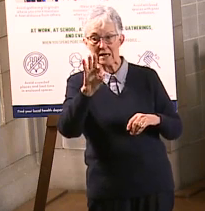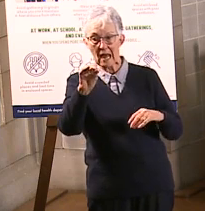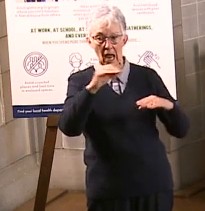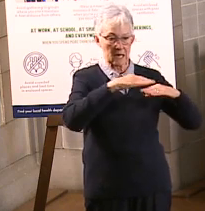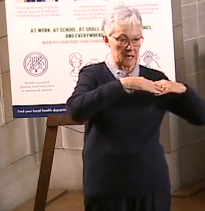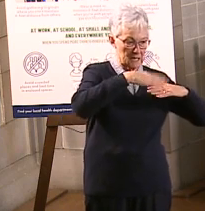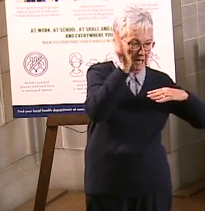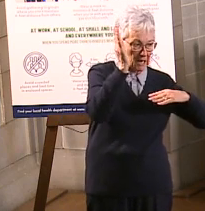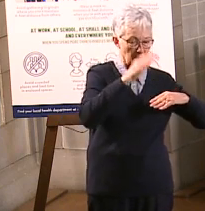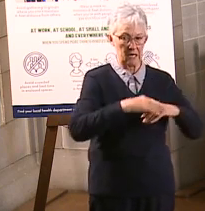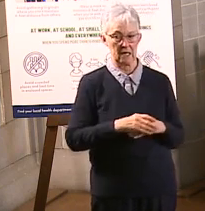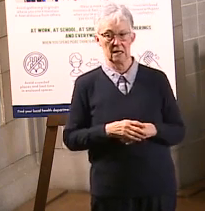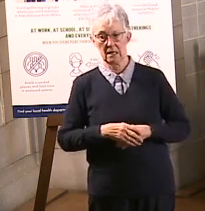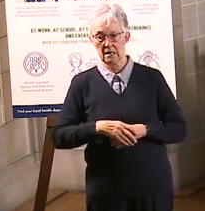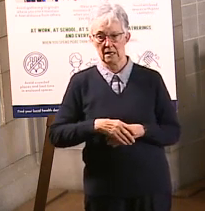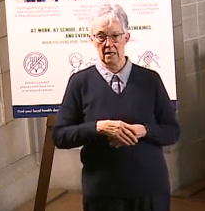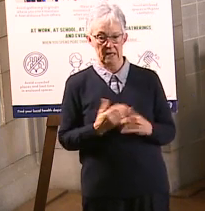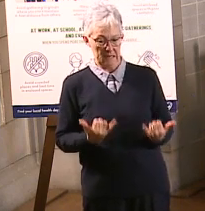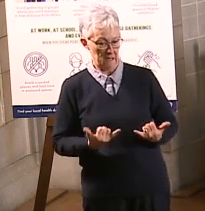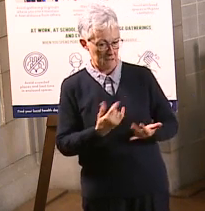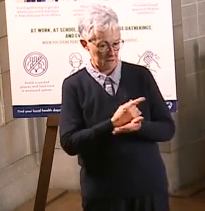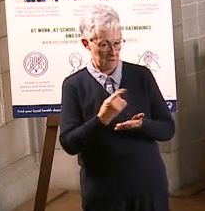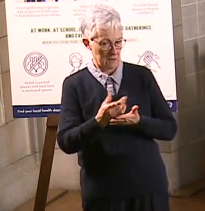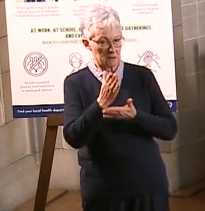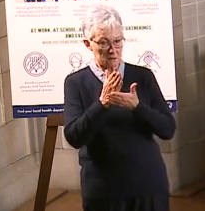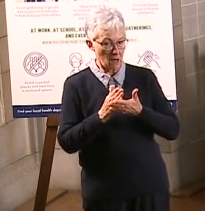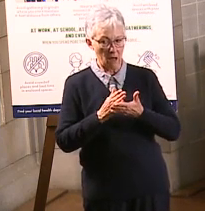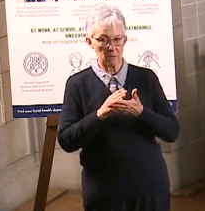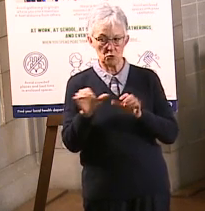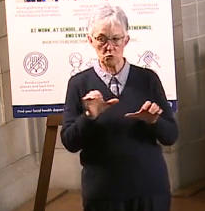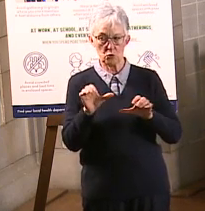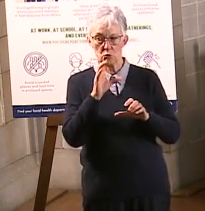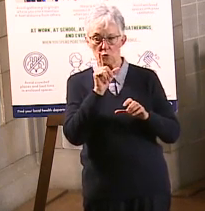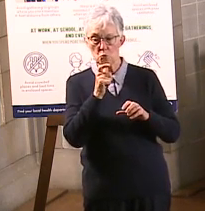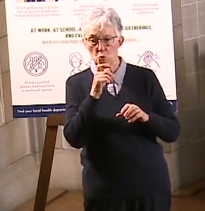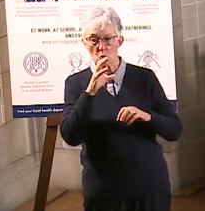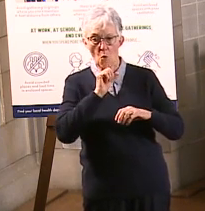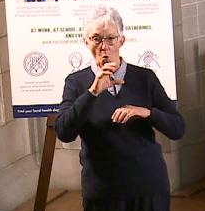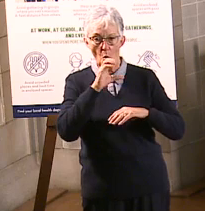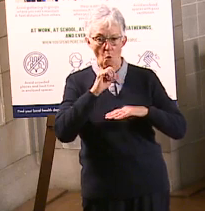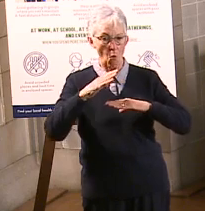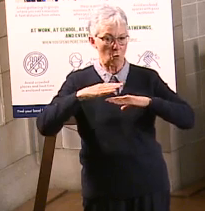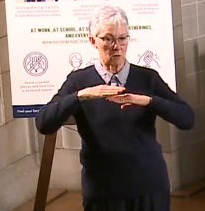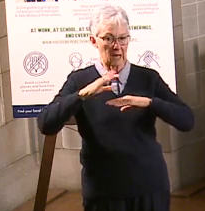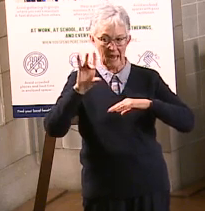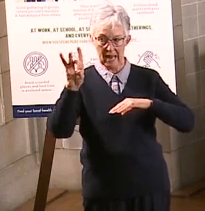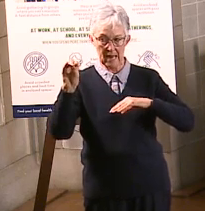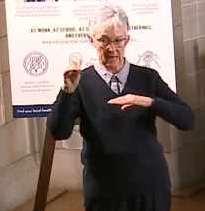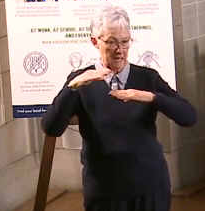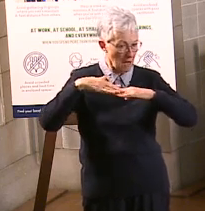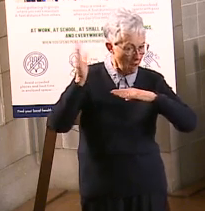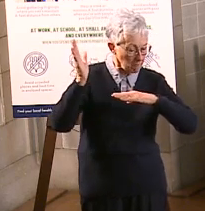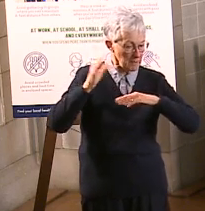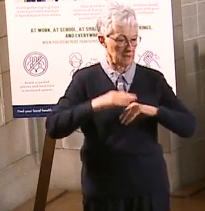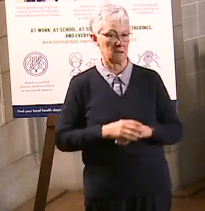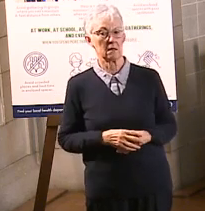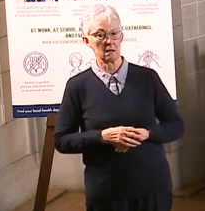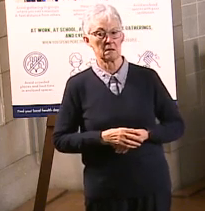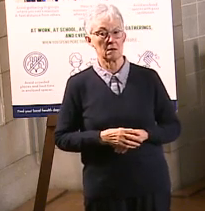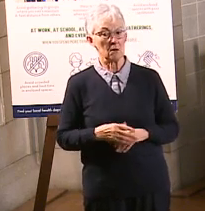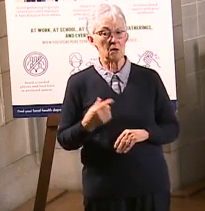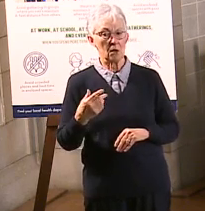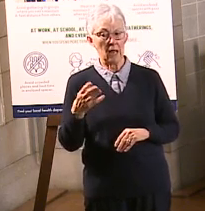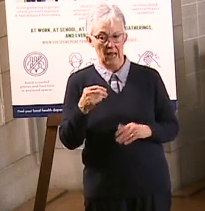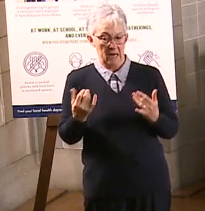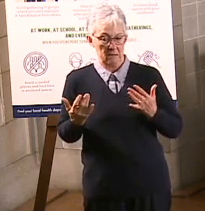75 years old. So you can see that's how some of the health departments are managing it to be able to make sure we're getting to those older folks first who are going to be